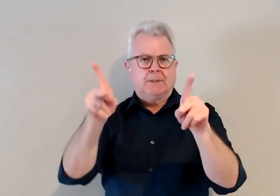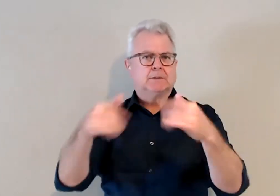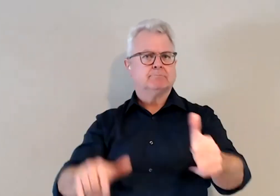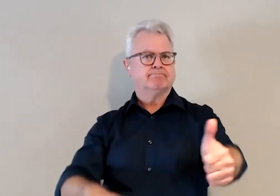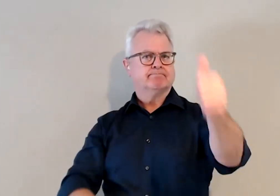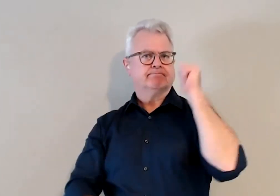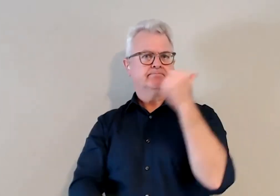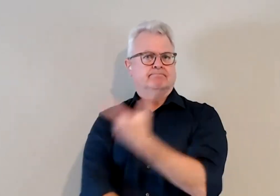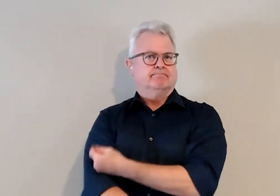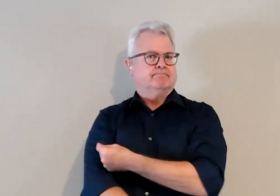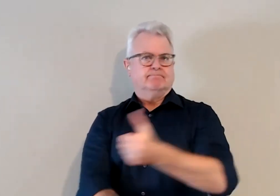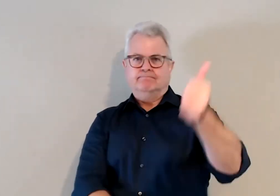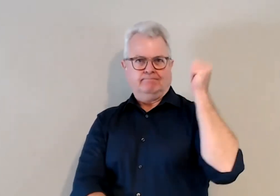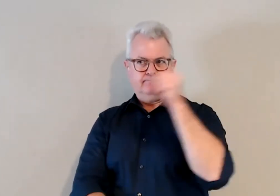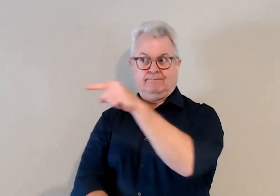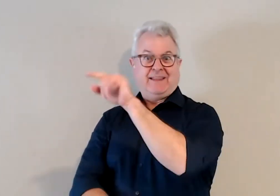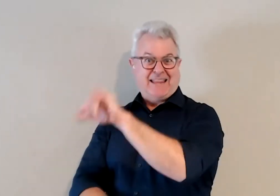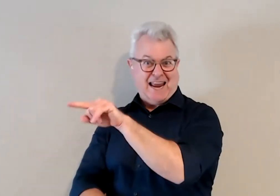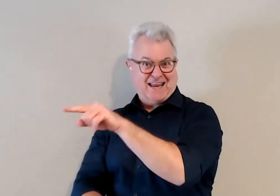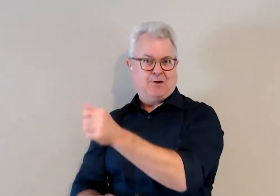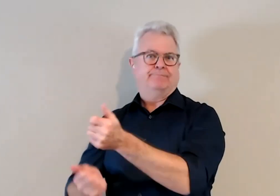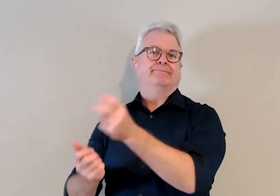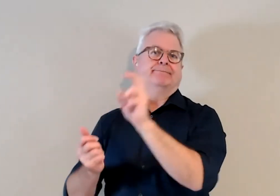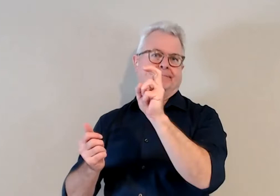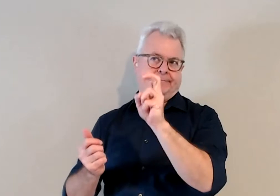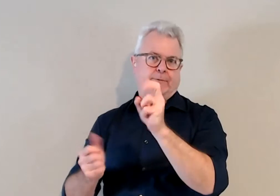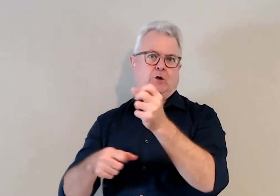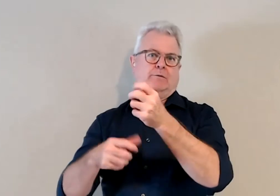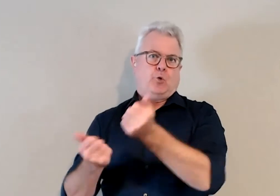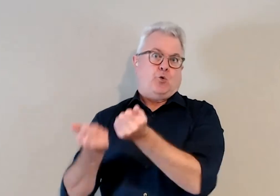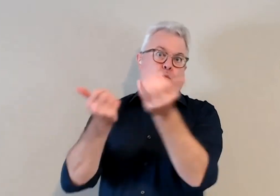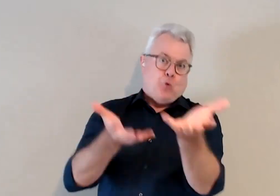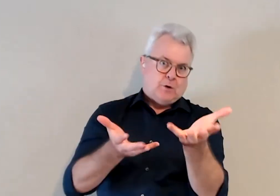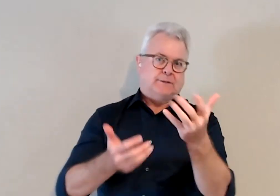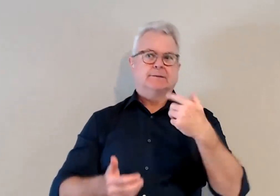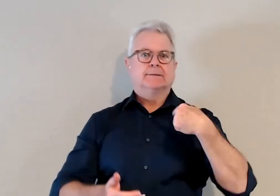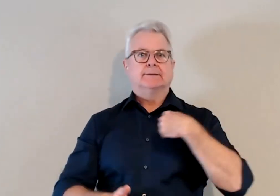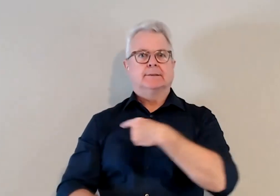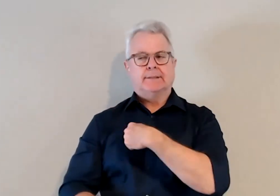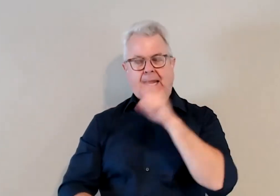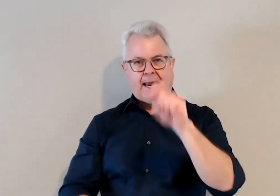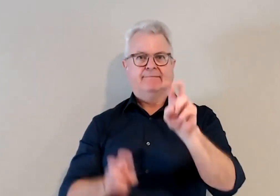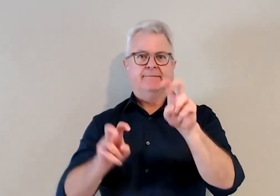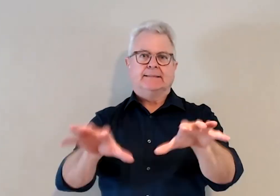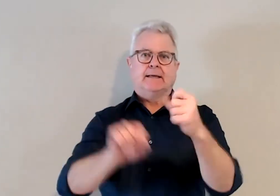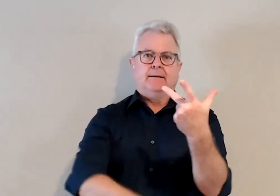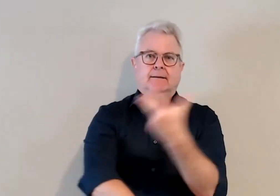also has contributed to the fact that there are a lot of people out there who are not getting their shots and therefore put people at